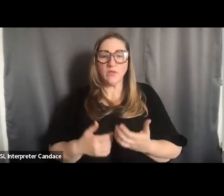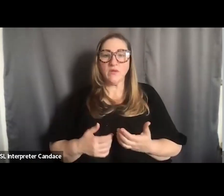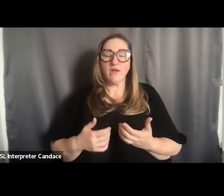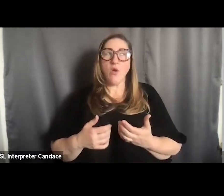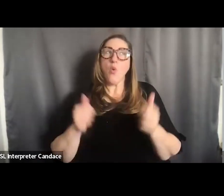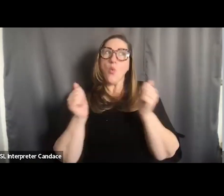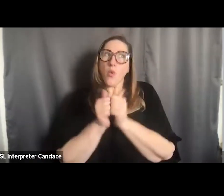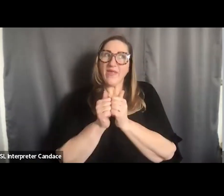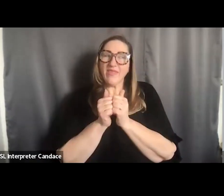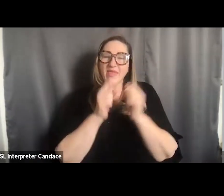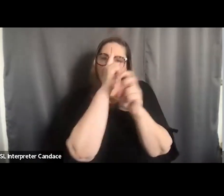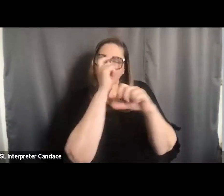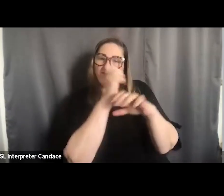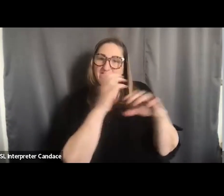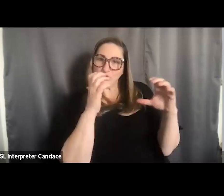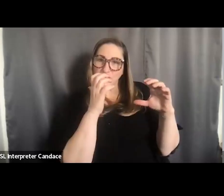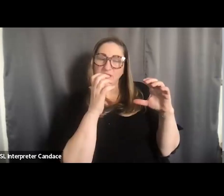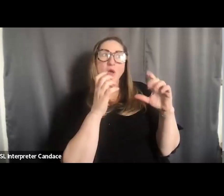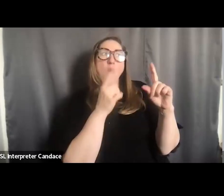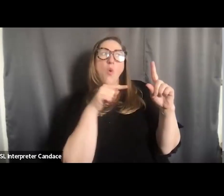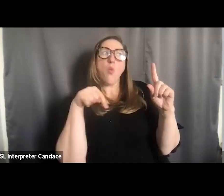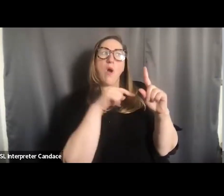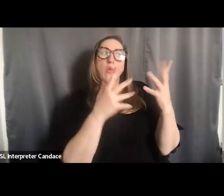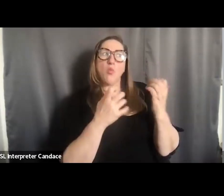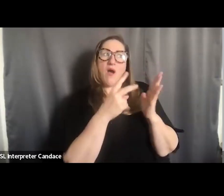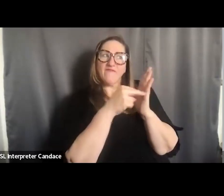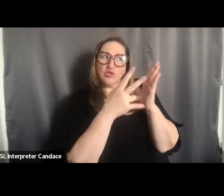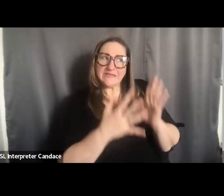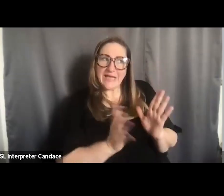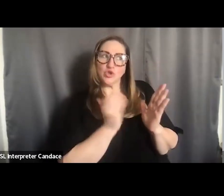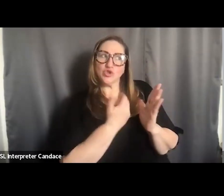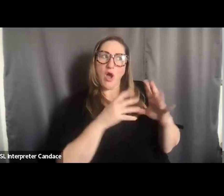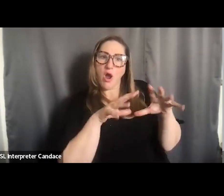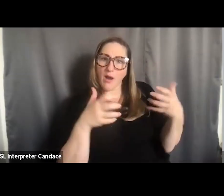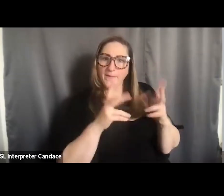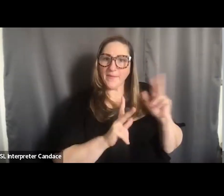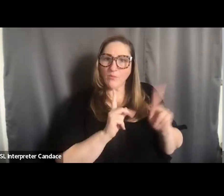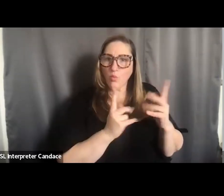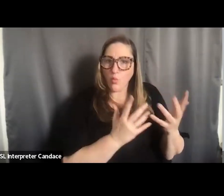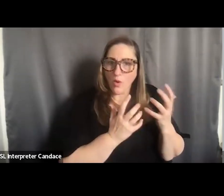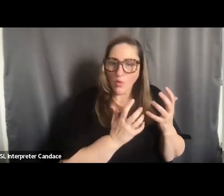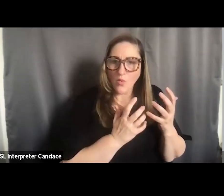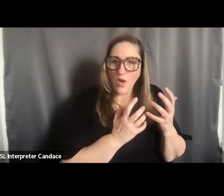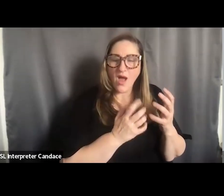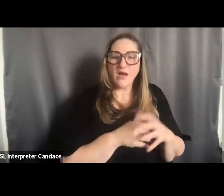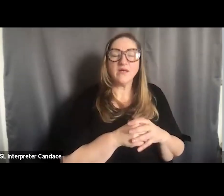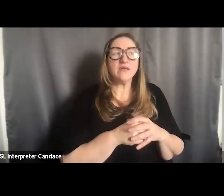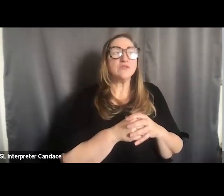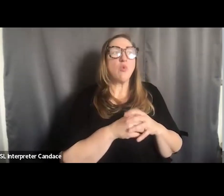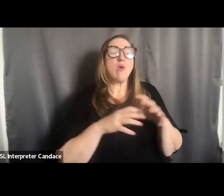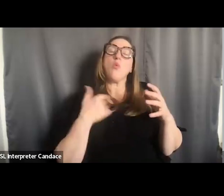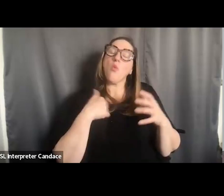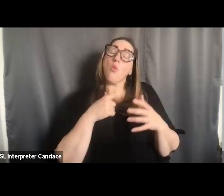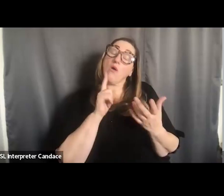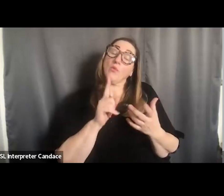that remains the same, right? So I want to briefly open this up to you all in terms of creating a collective vision of what we